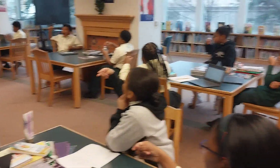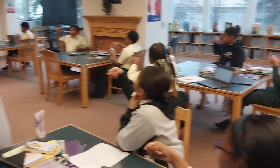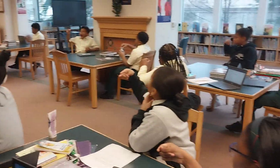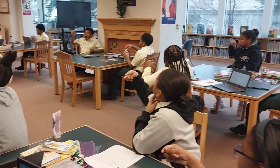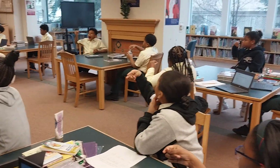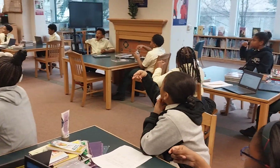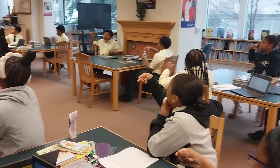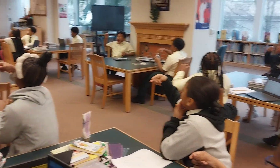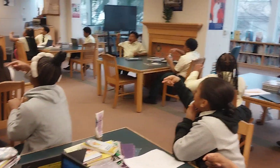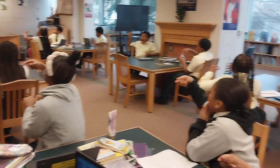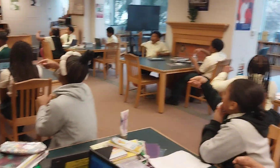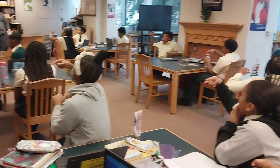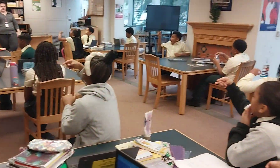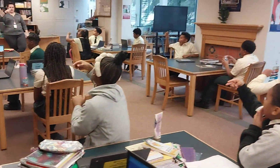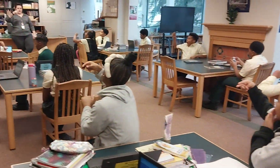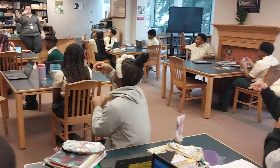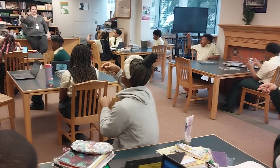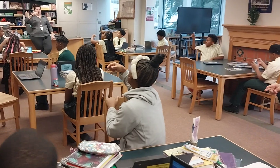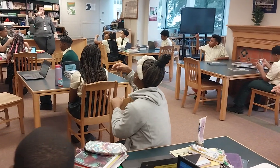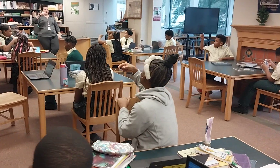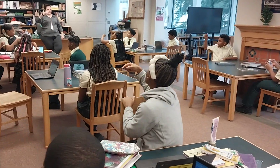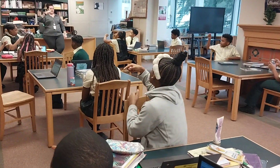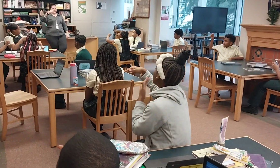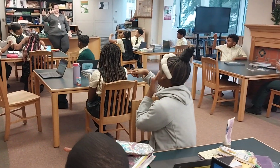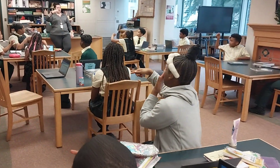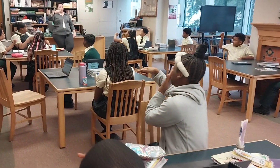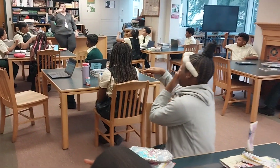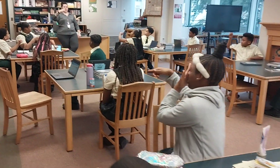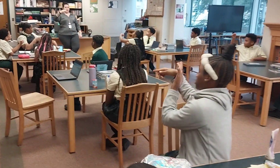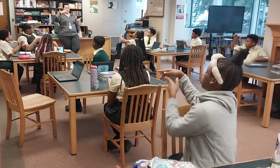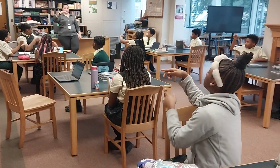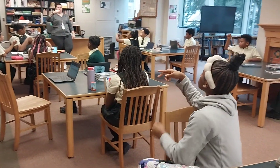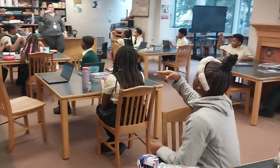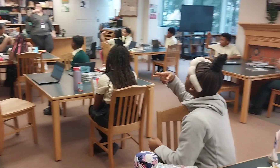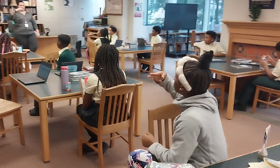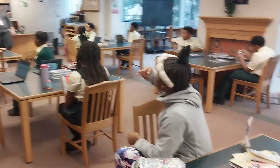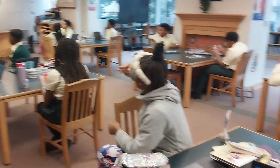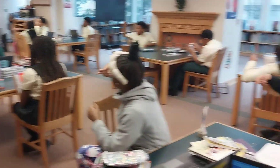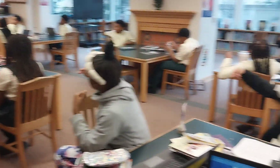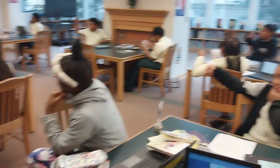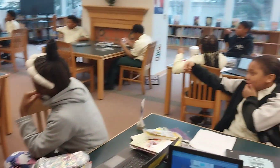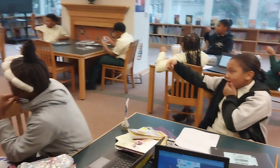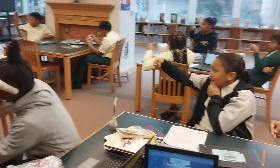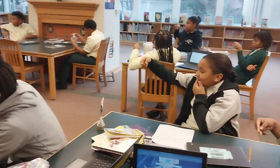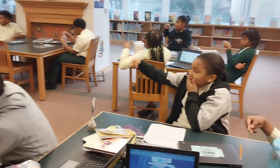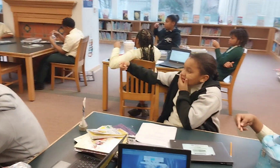facing towards you. G. H, same thing, but two fingers. So it's not H,